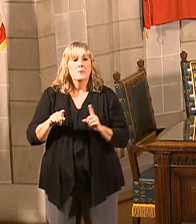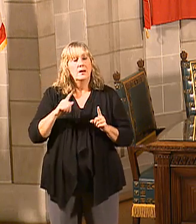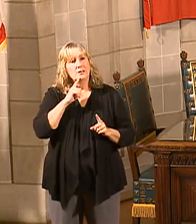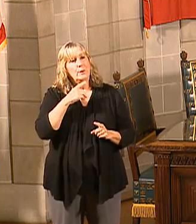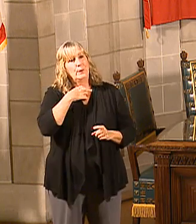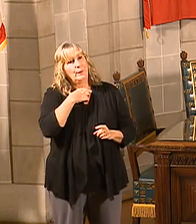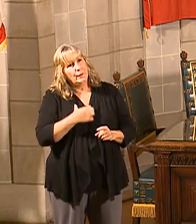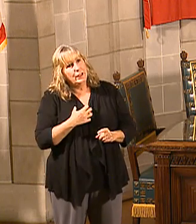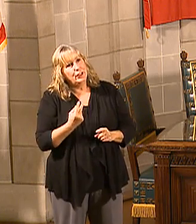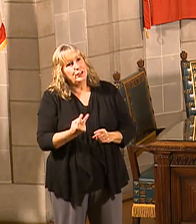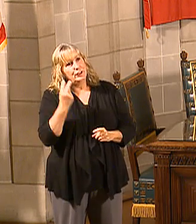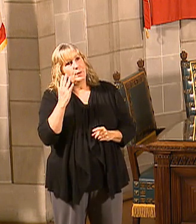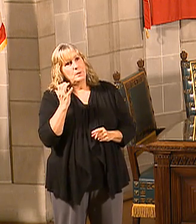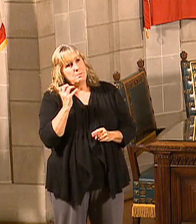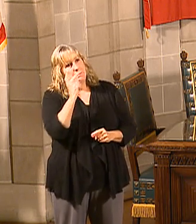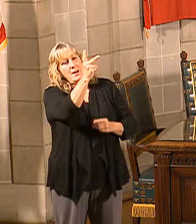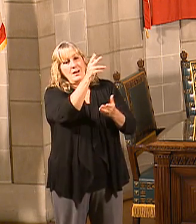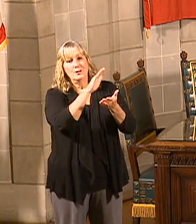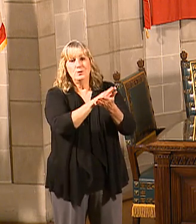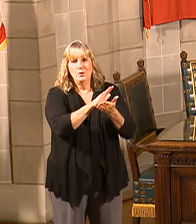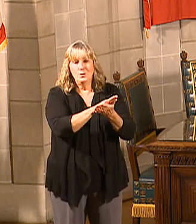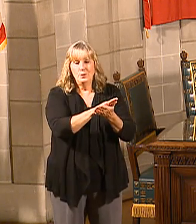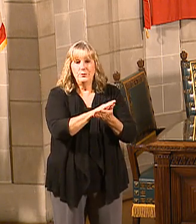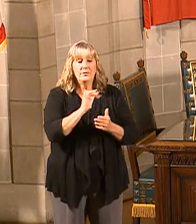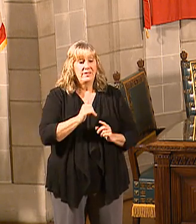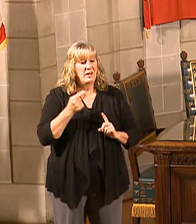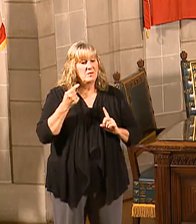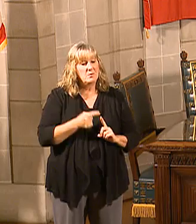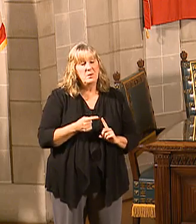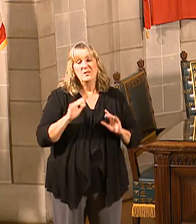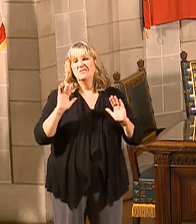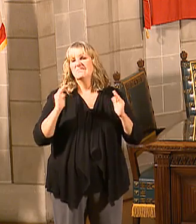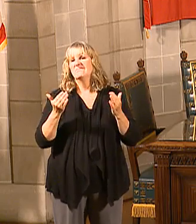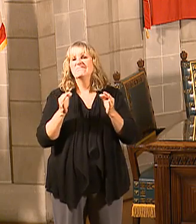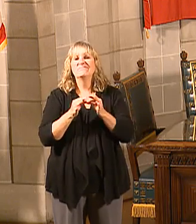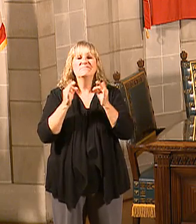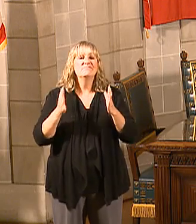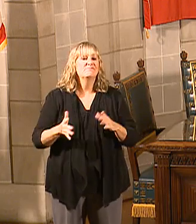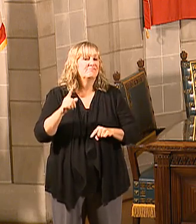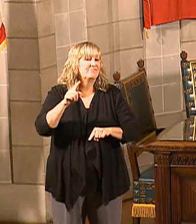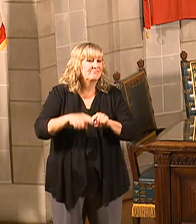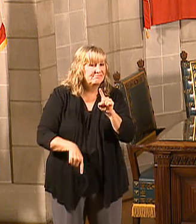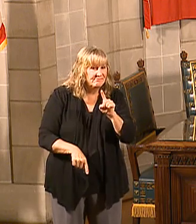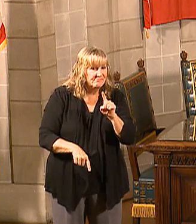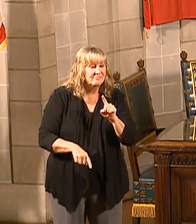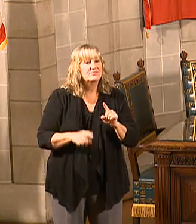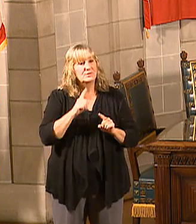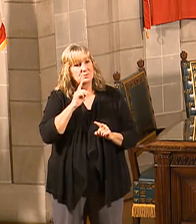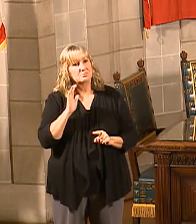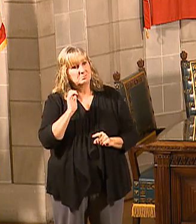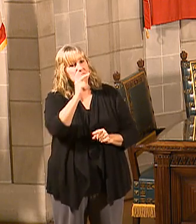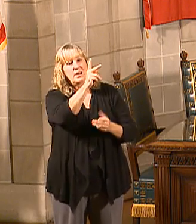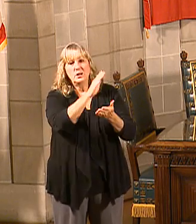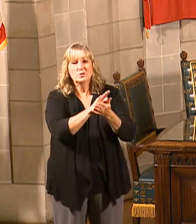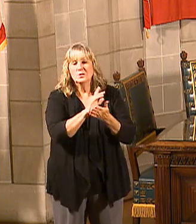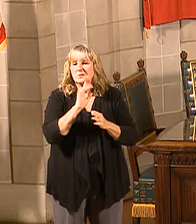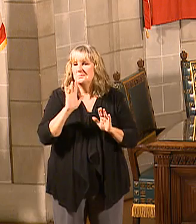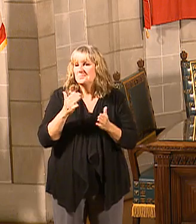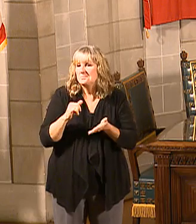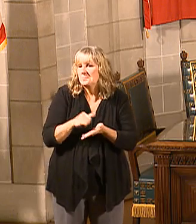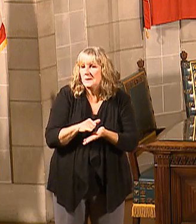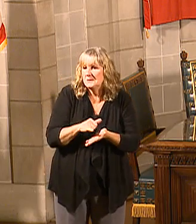would have gone back to school, thinking at that point it was a pipe dream to absolutely go back to school.